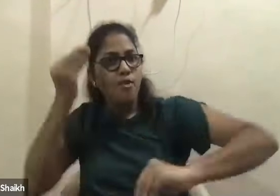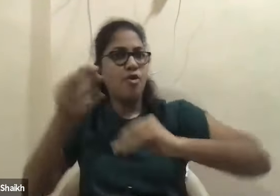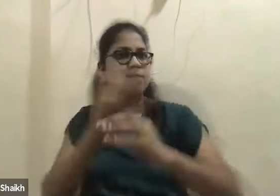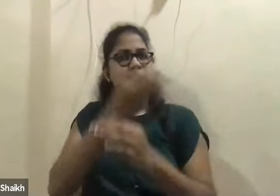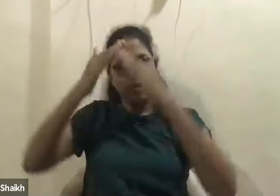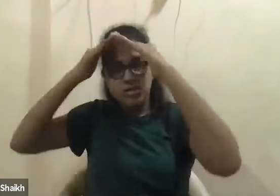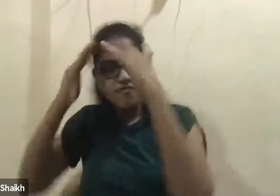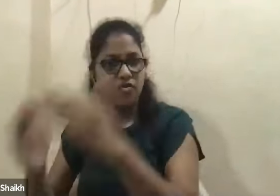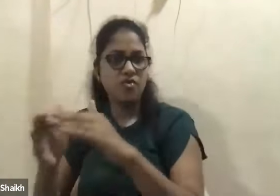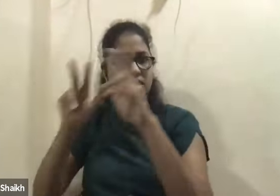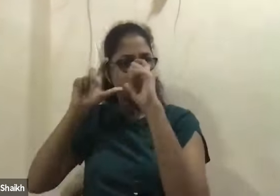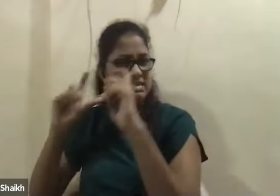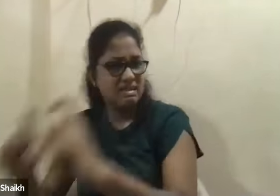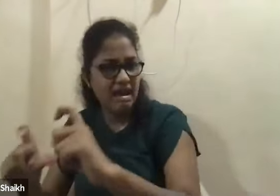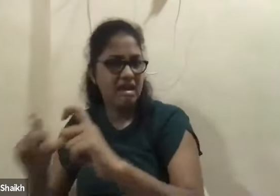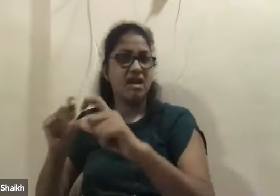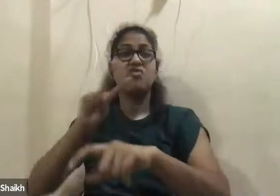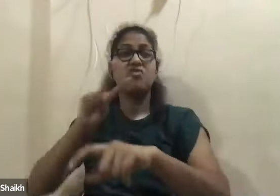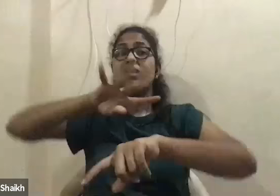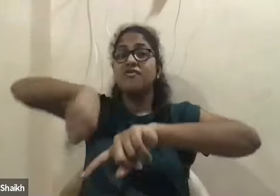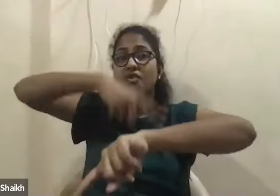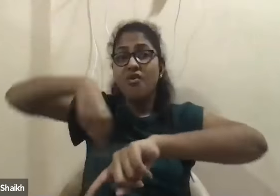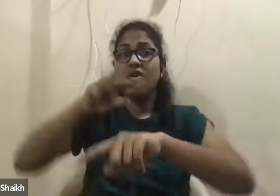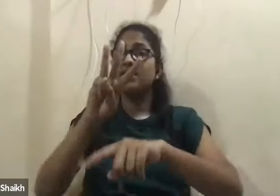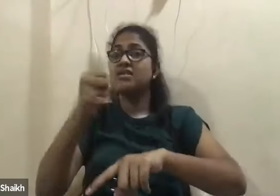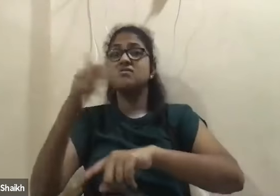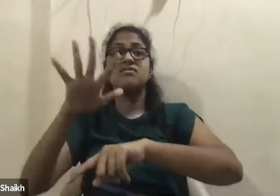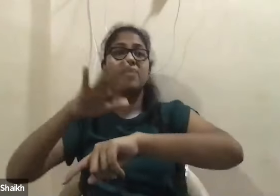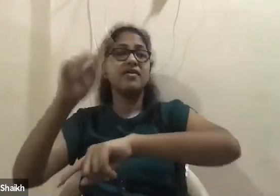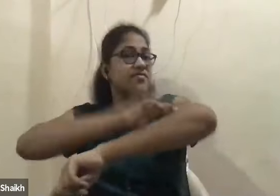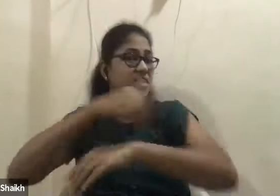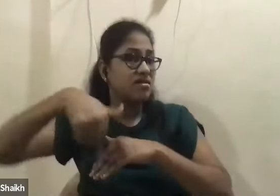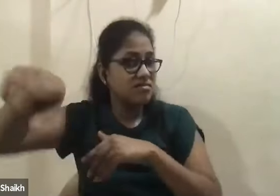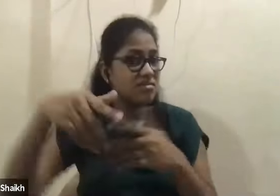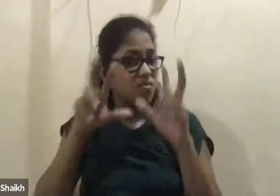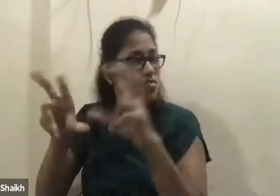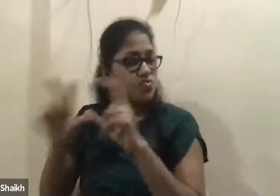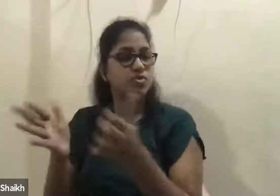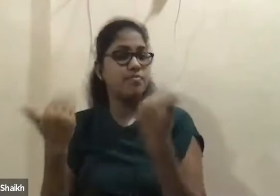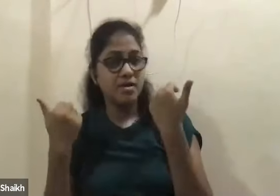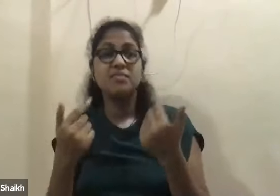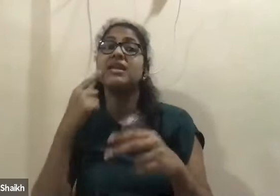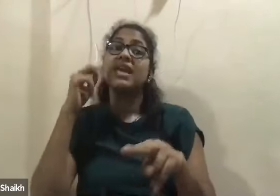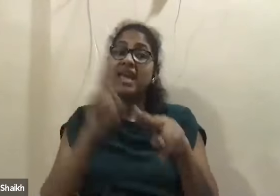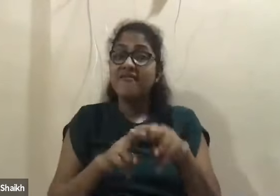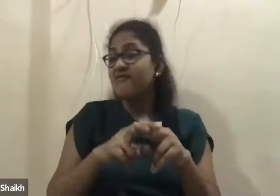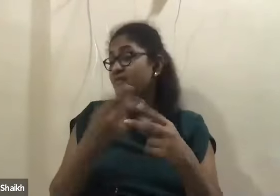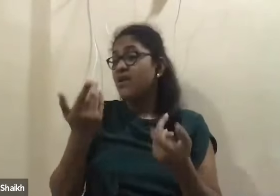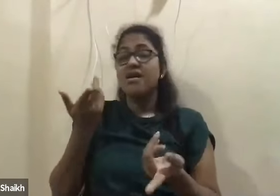attention 24/7, 365. And what happens if the immediate parents